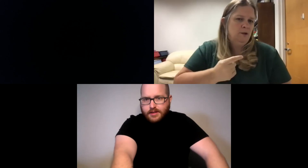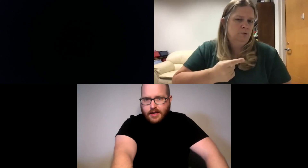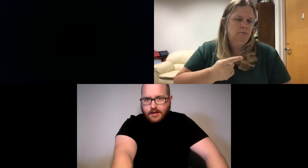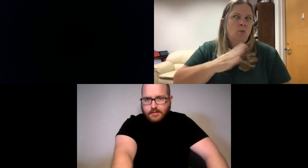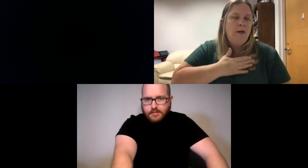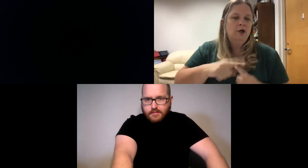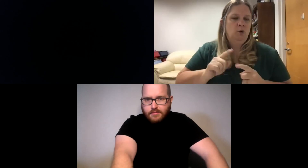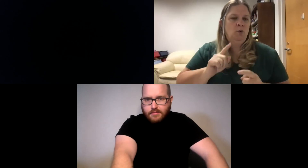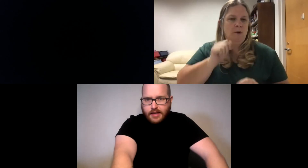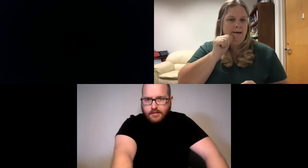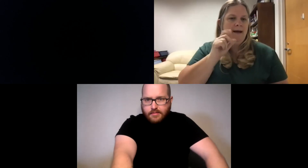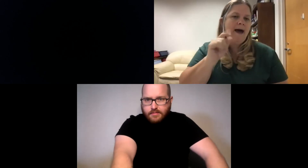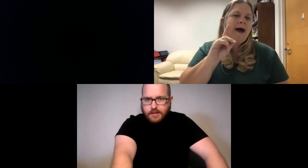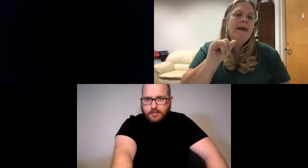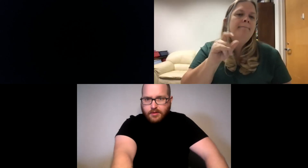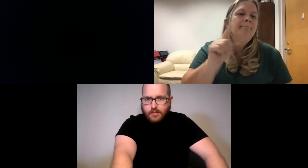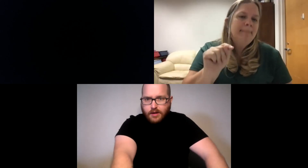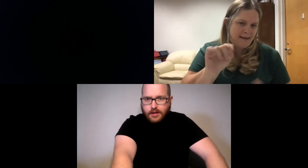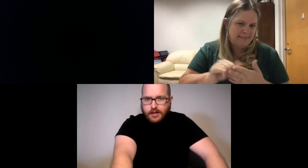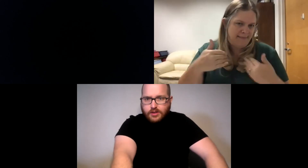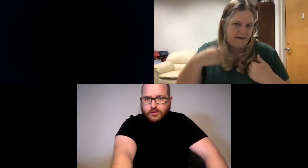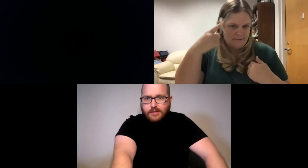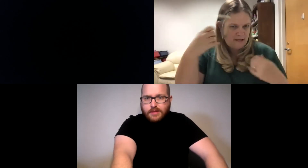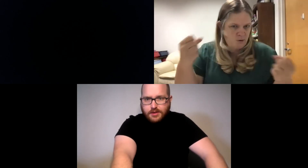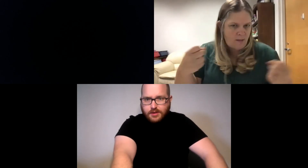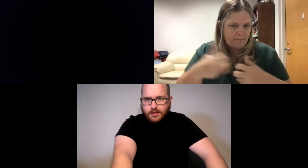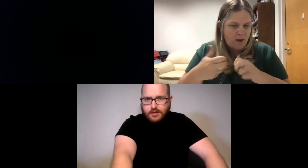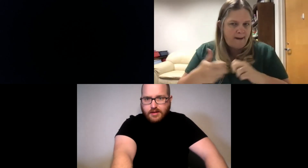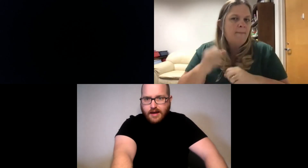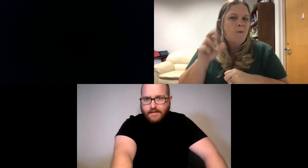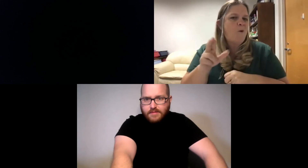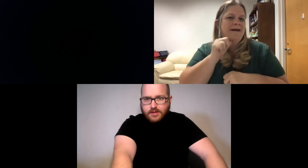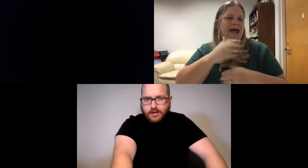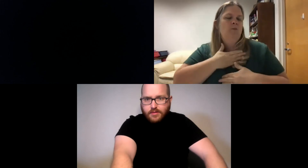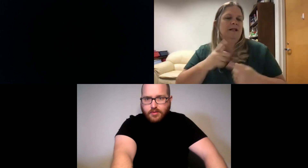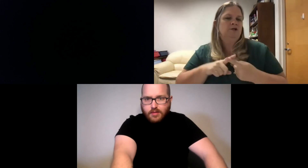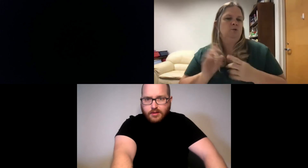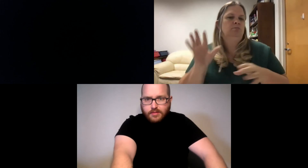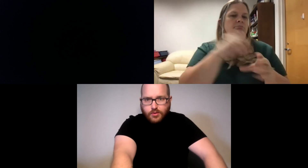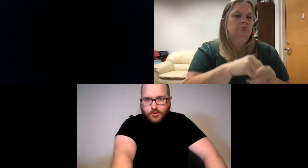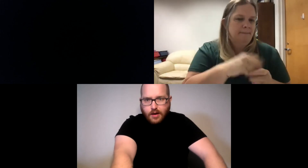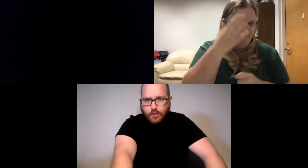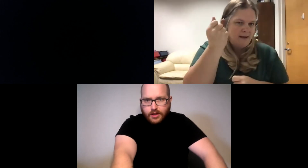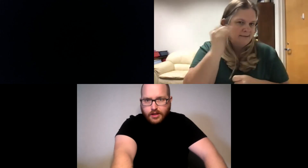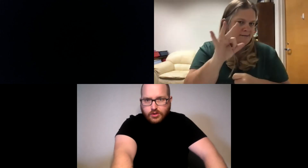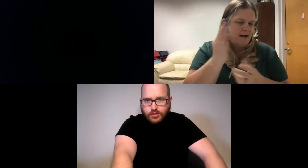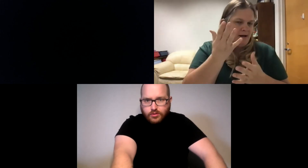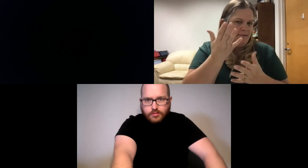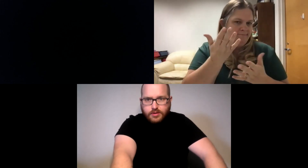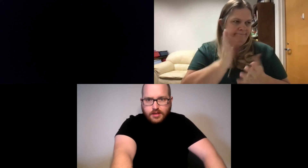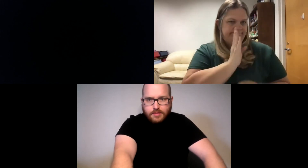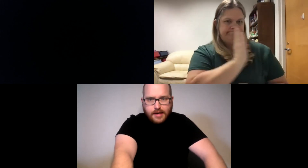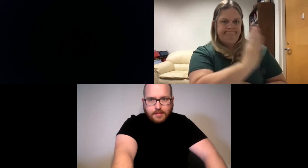is that many people are not willing to admit that they have mental health problems, or they're not willing